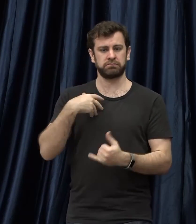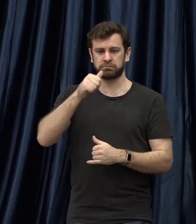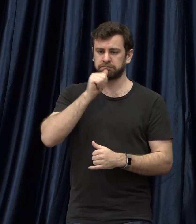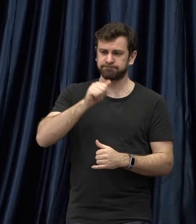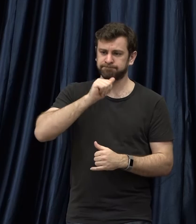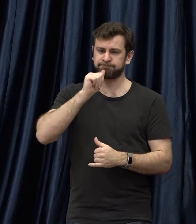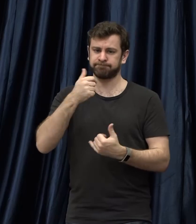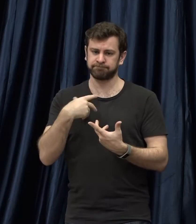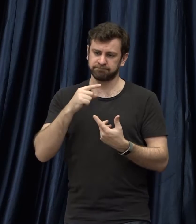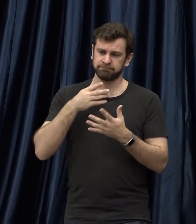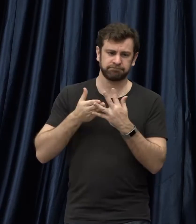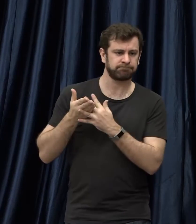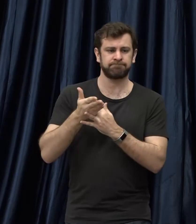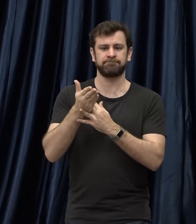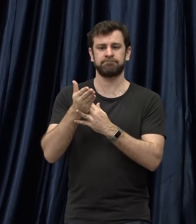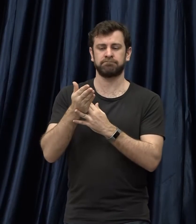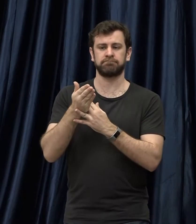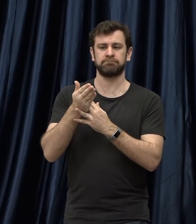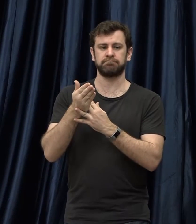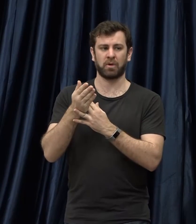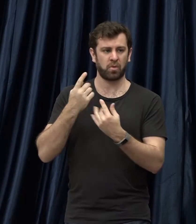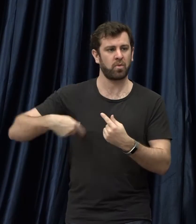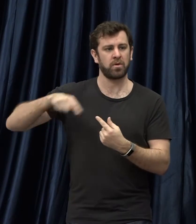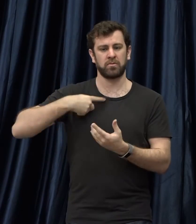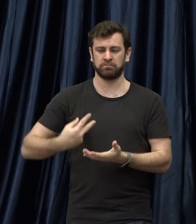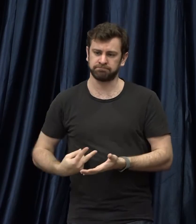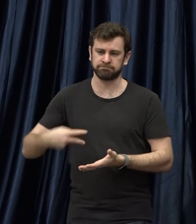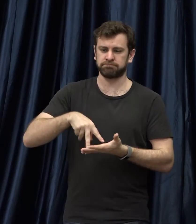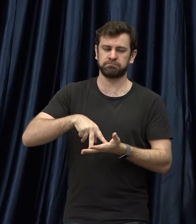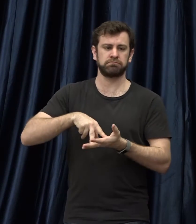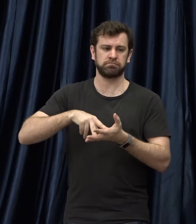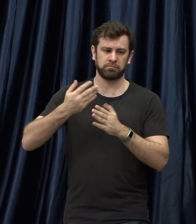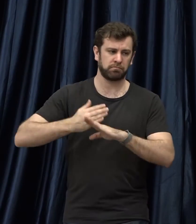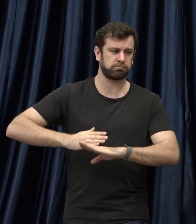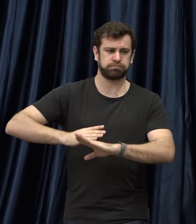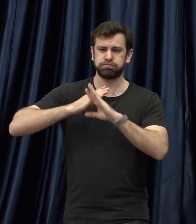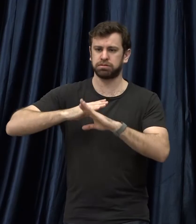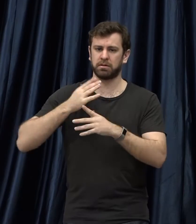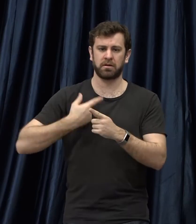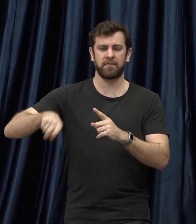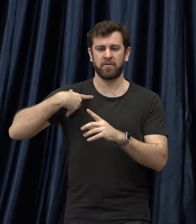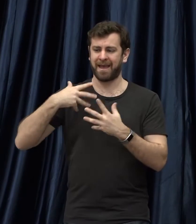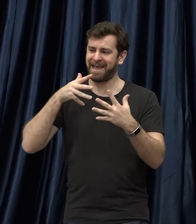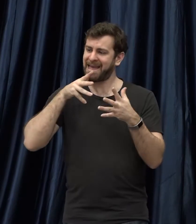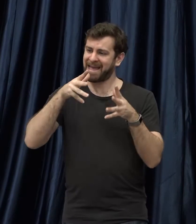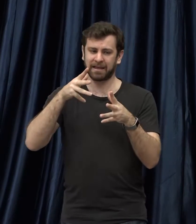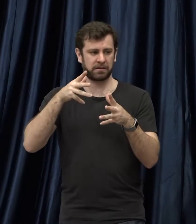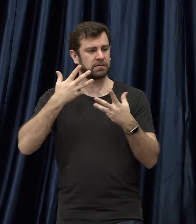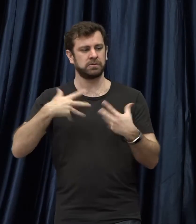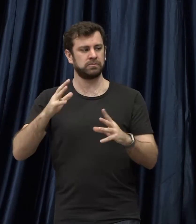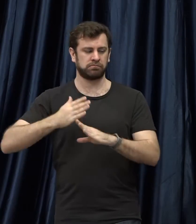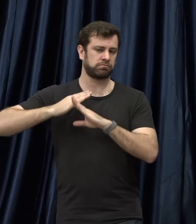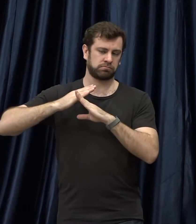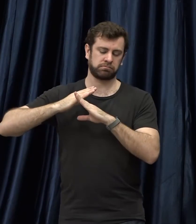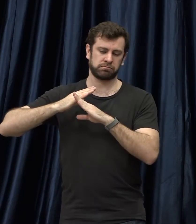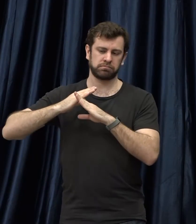ashes, that we will stand in the face of Islamophobia and hate. But it needs for us to depend